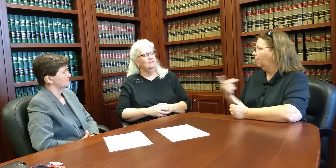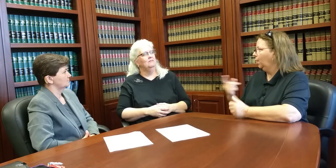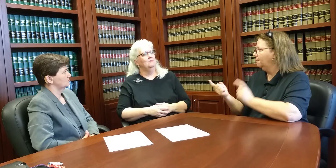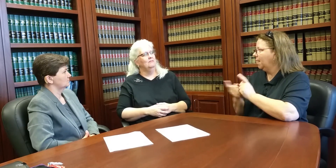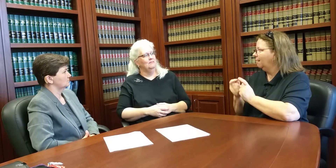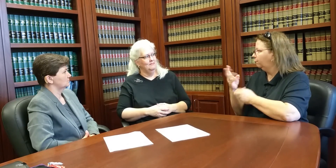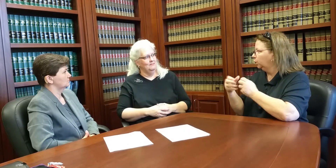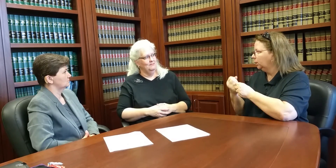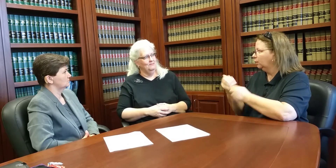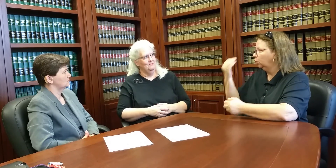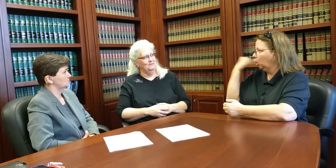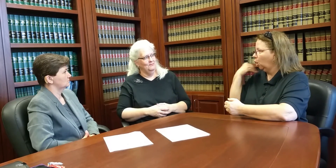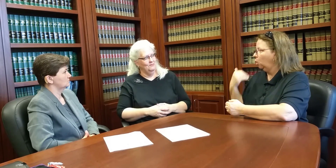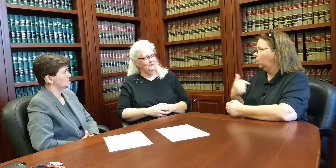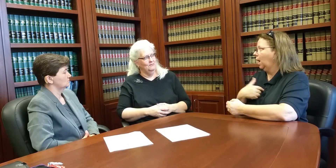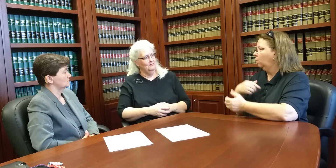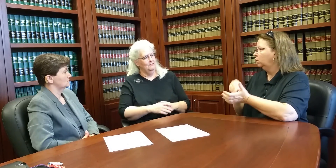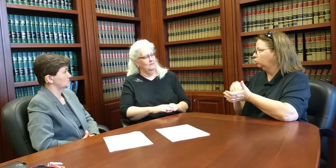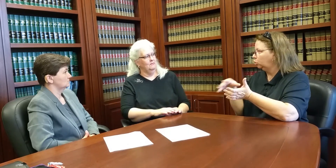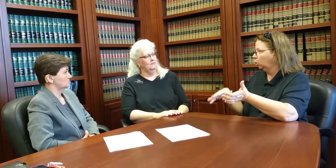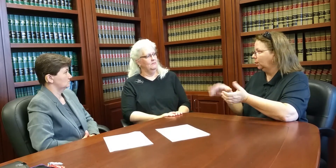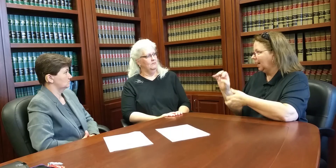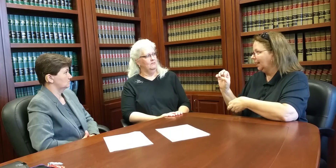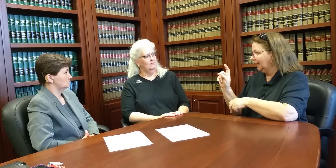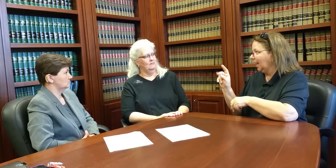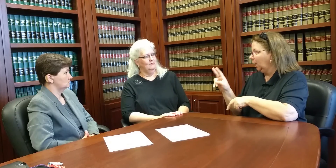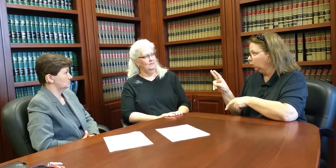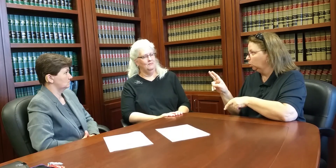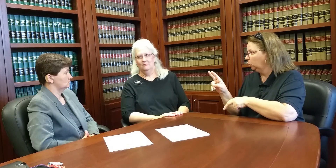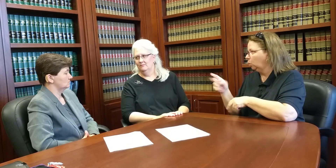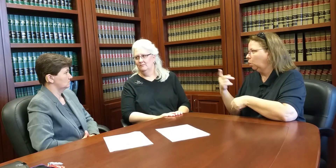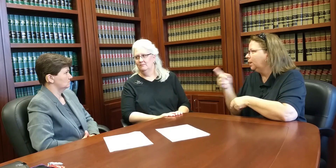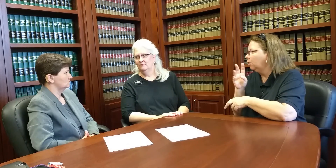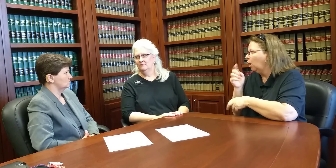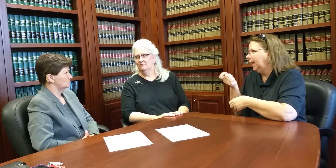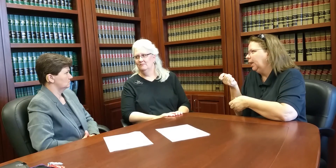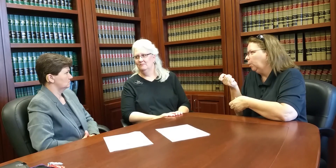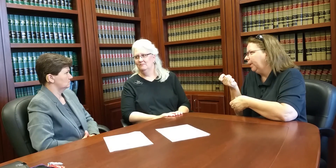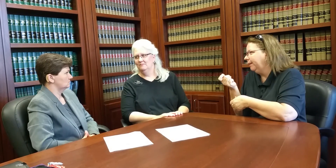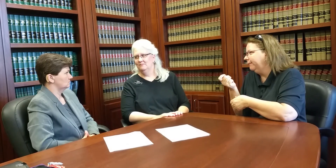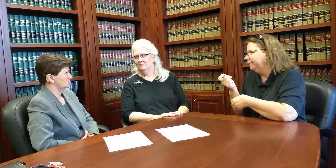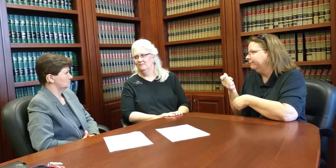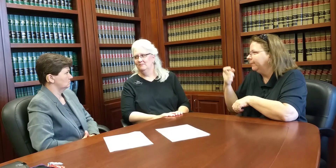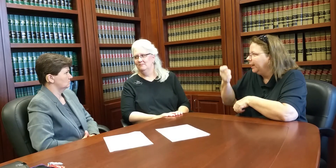we met a few years ago. I was still at Chicago. We talked a little bit.